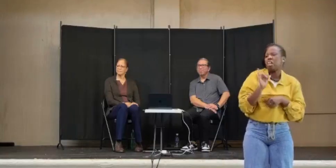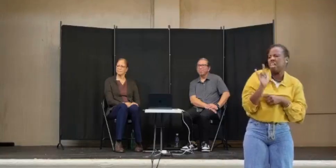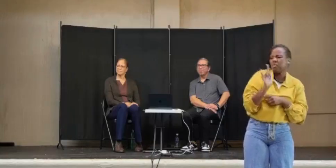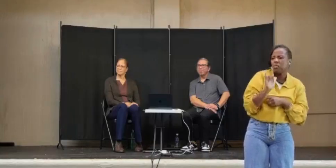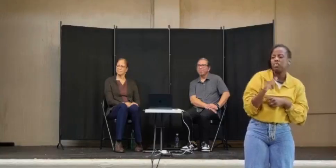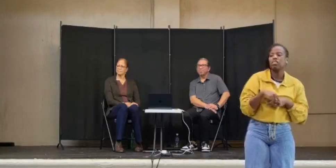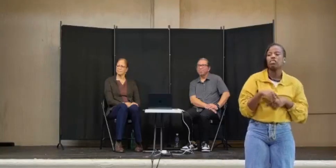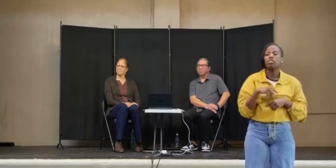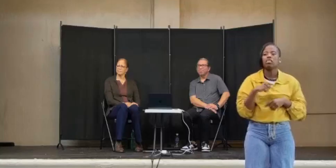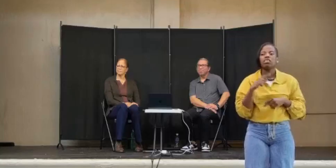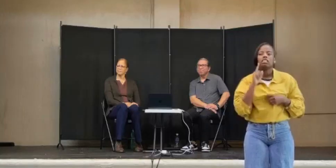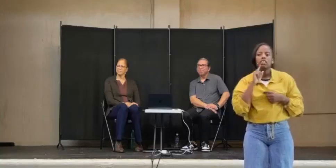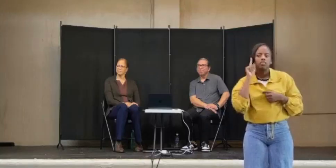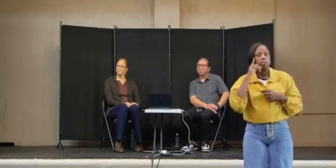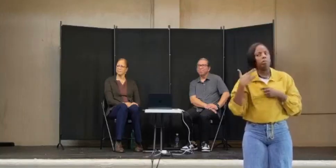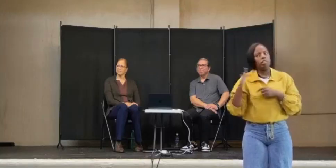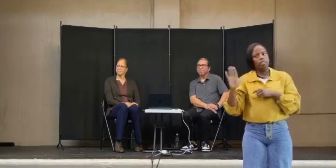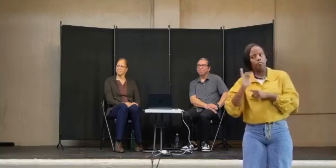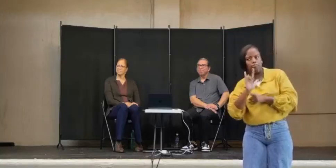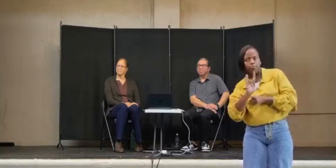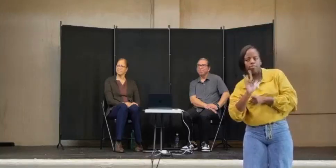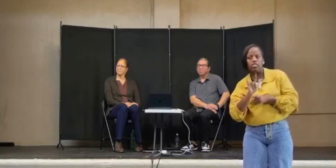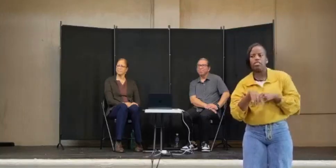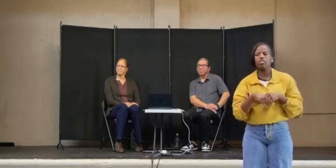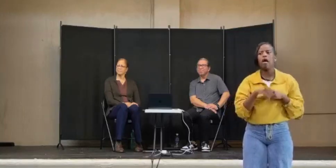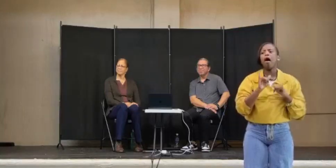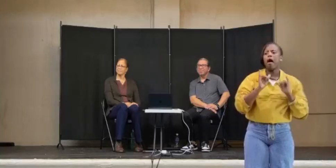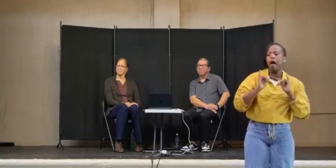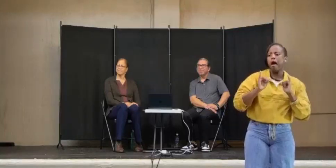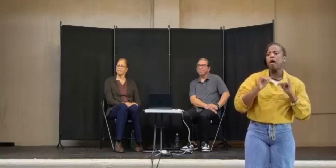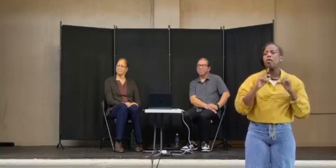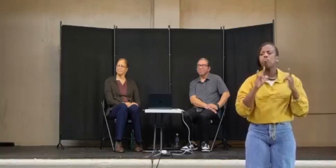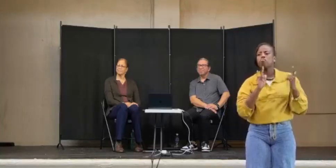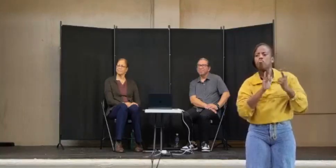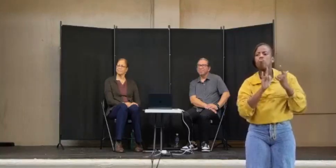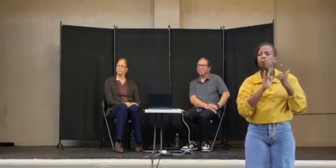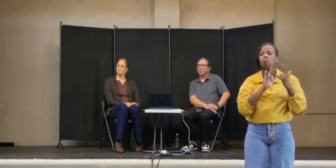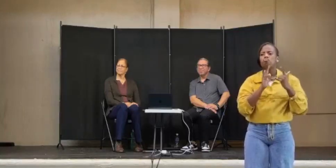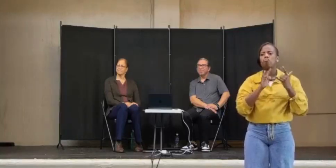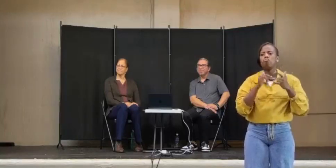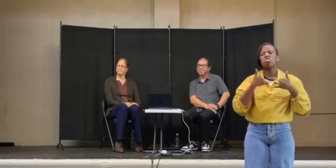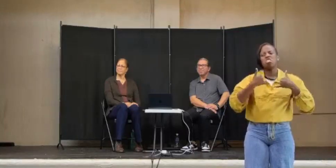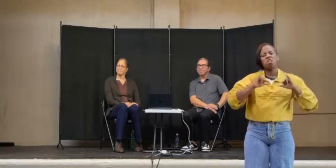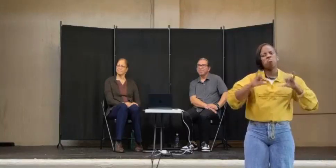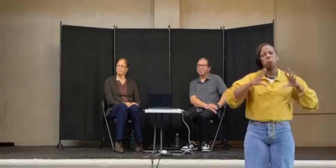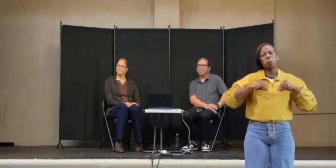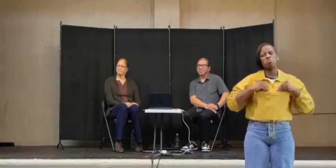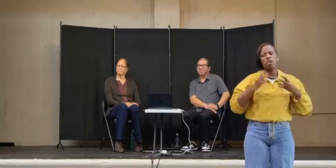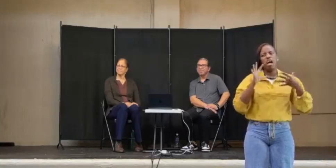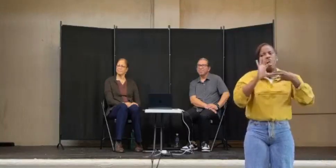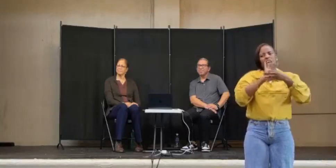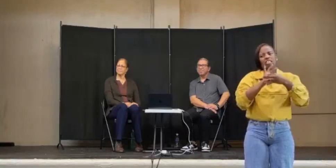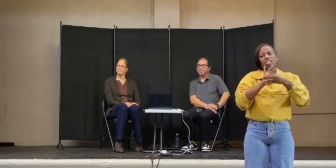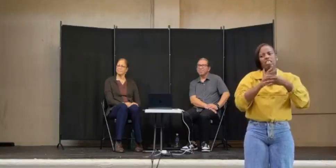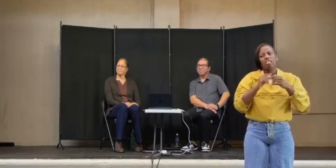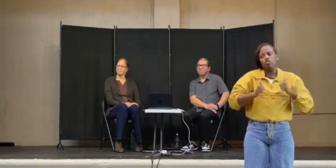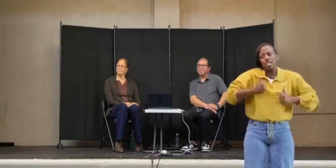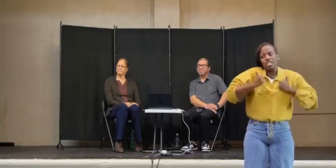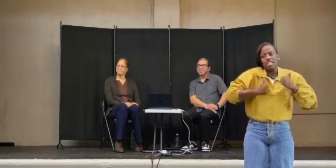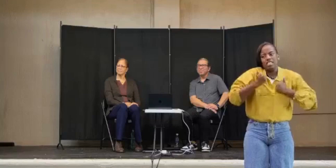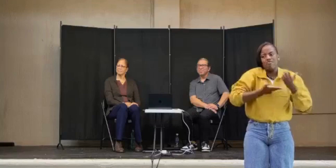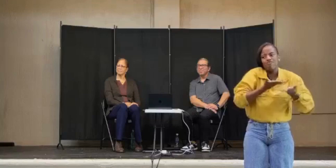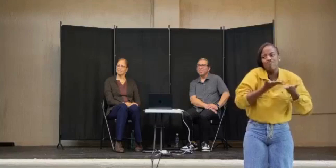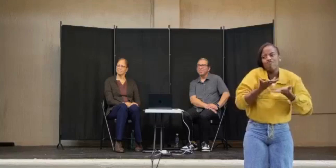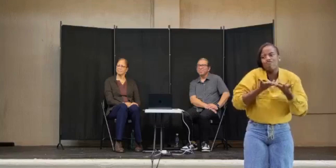them sign language. I also tell them I love them. And, deaf people use that, I love you handshake a lot. We tell each other that because we are all family,